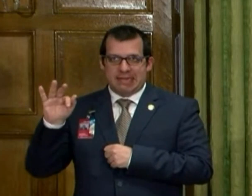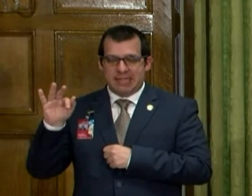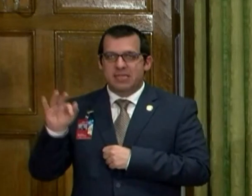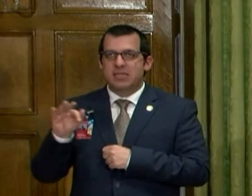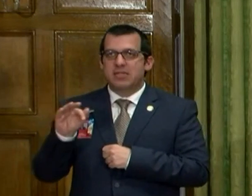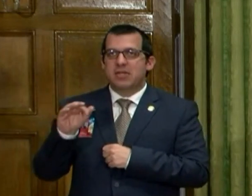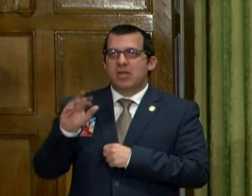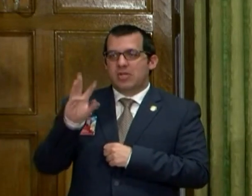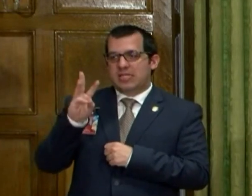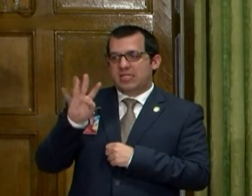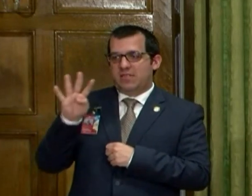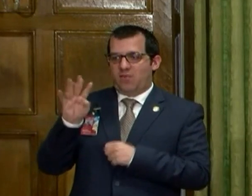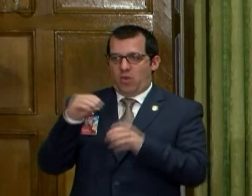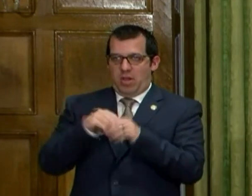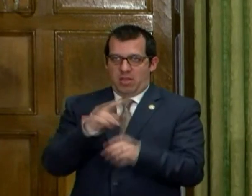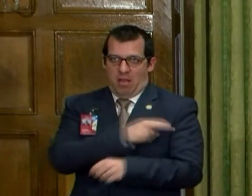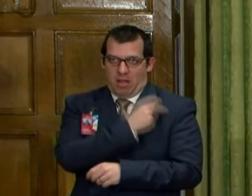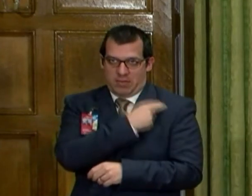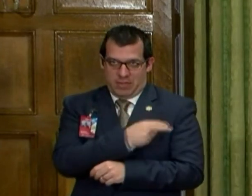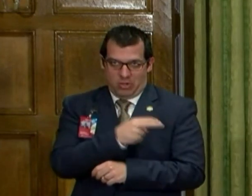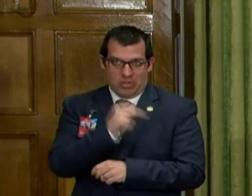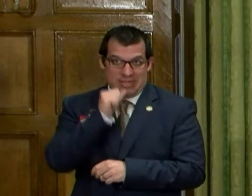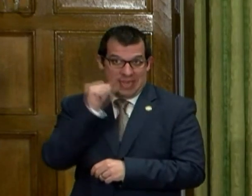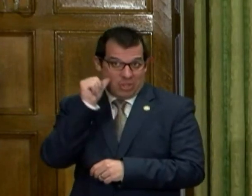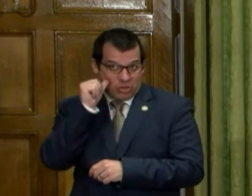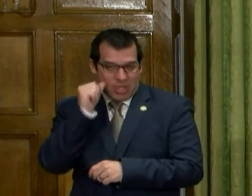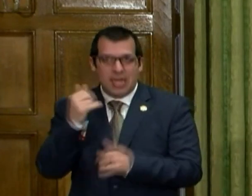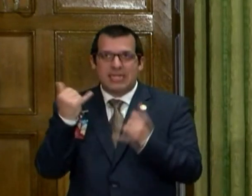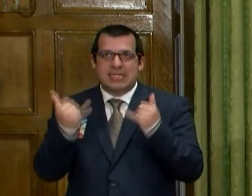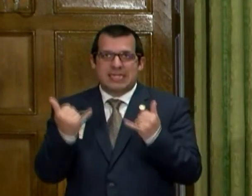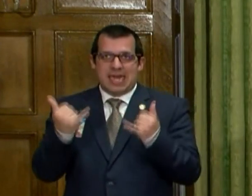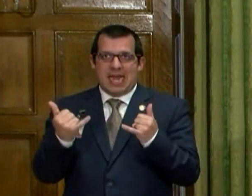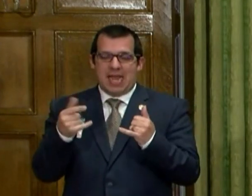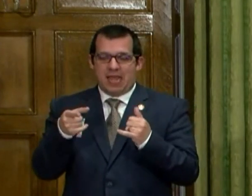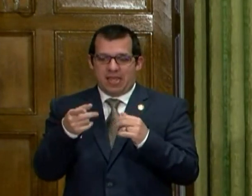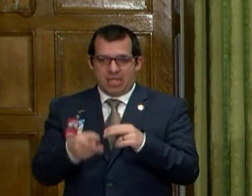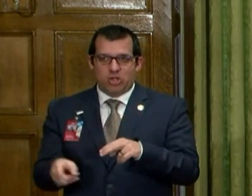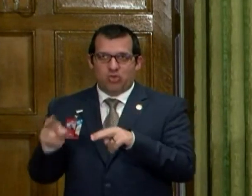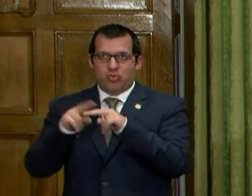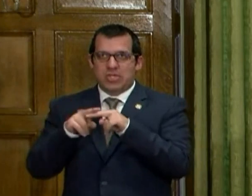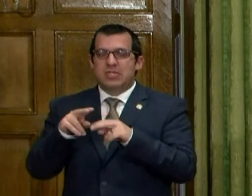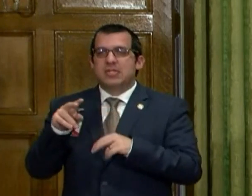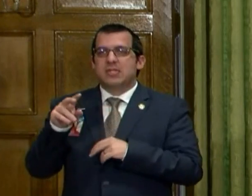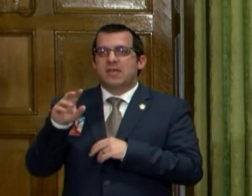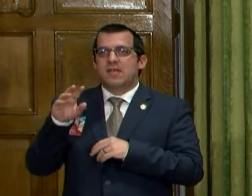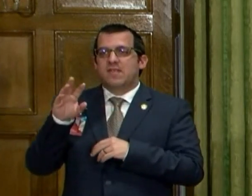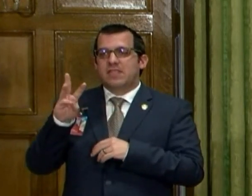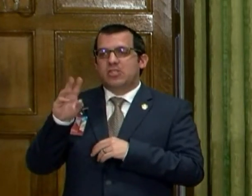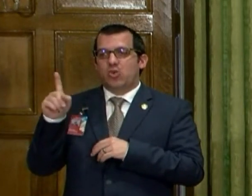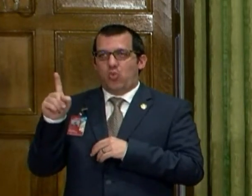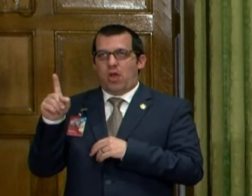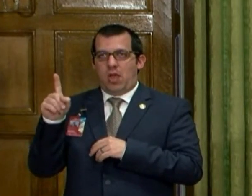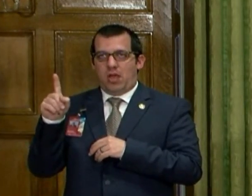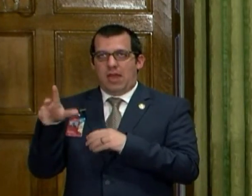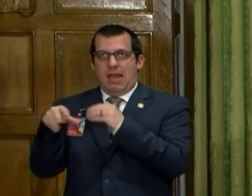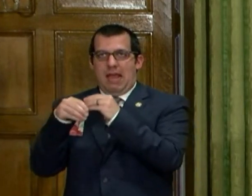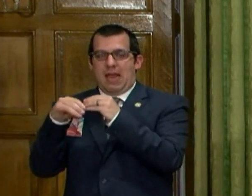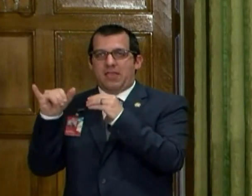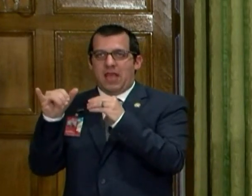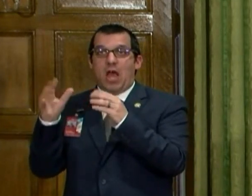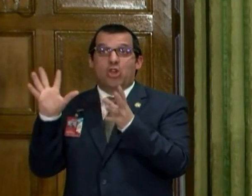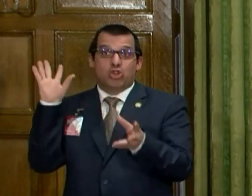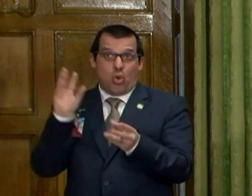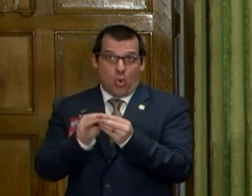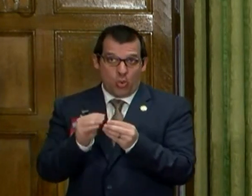COVID-19, with 64 hospitalized. Today, that's had an increase of 61, and that raises